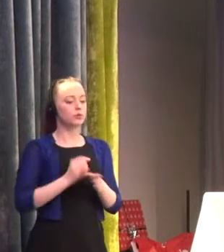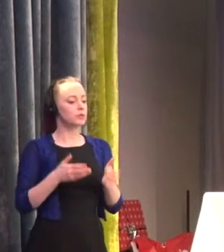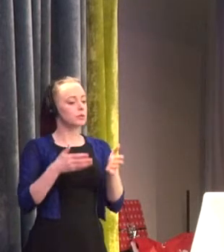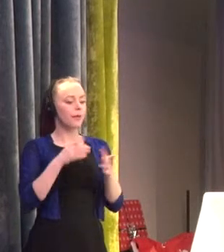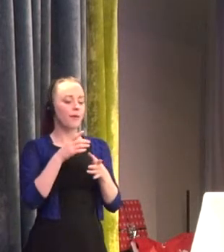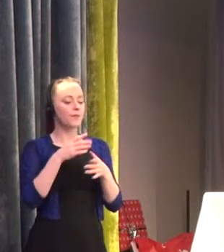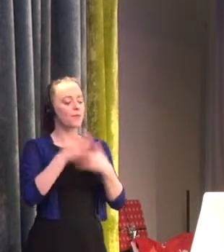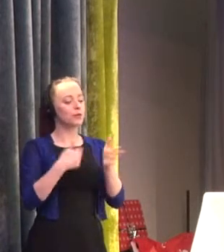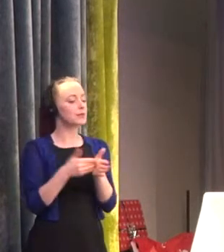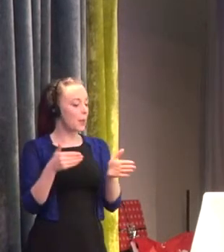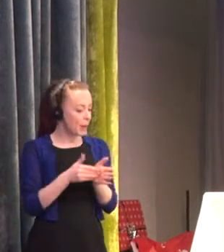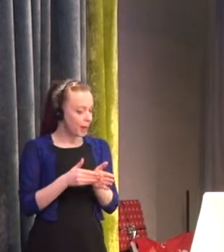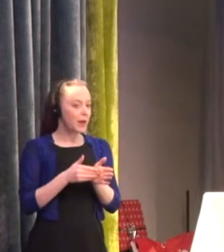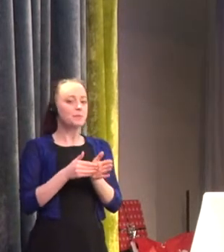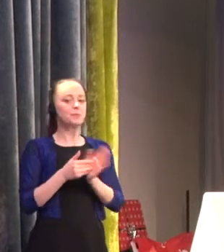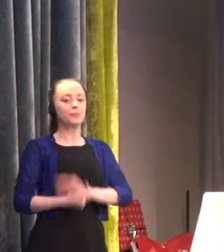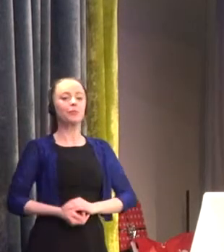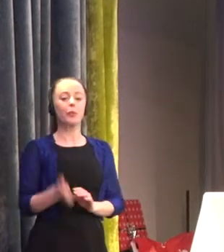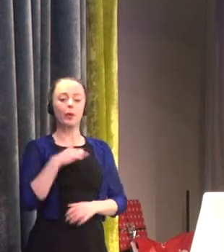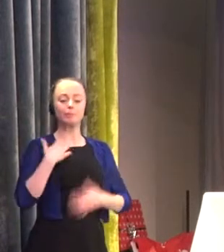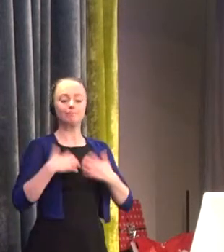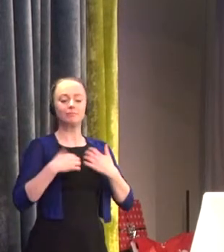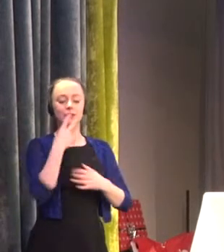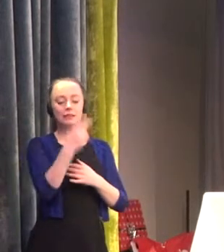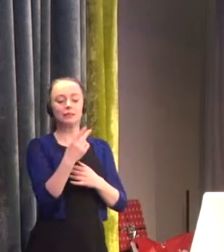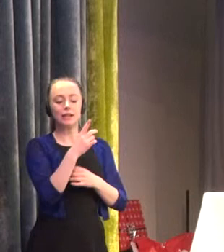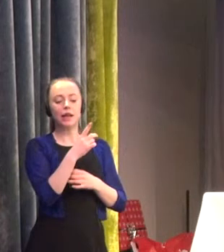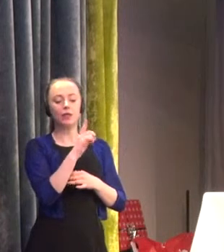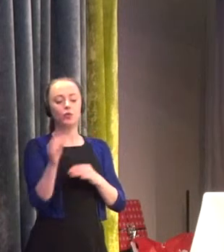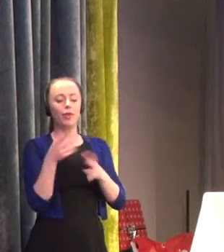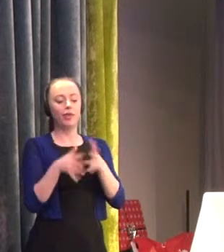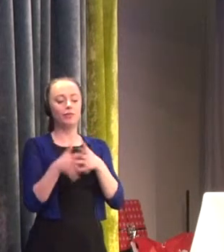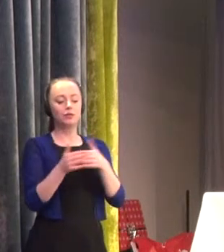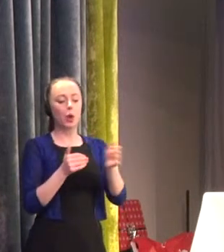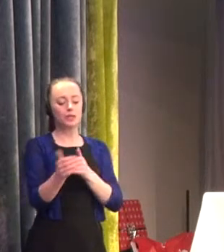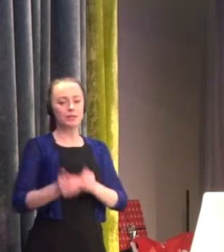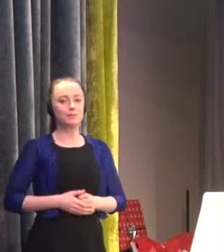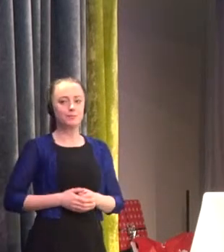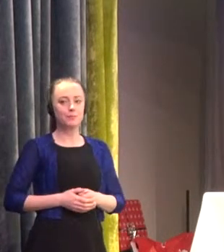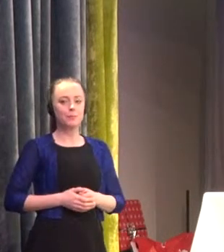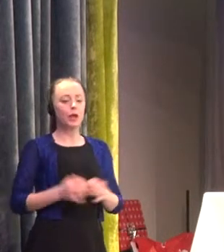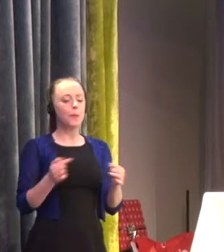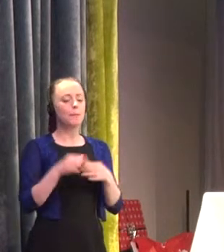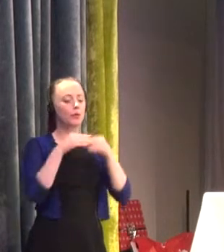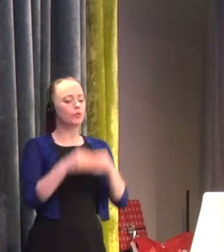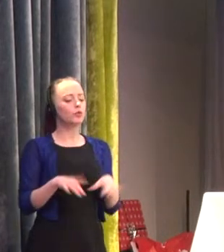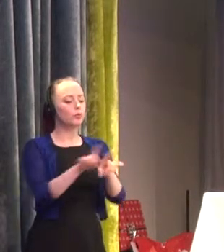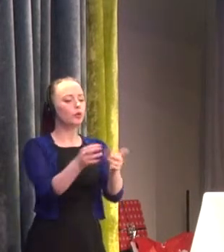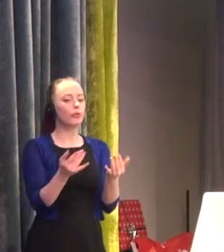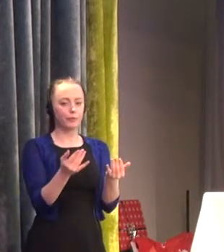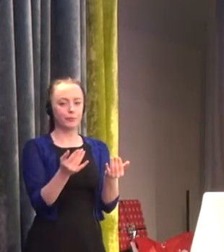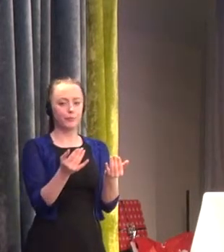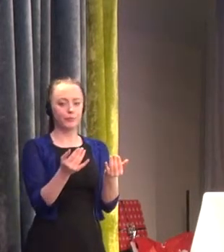that. Finally, the effect of the convention and what it means, to put it in real terms again. One of the early talks that I did